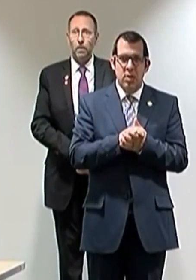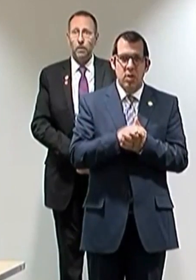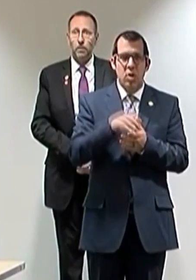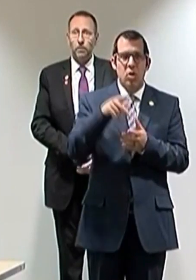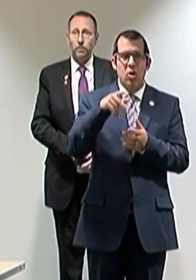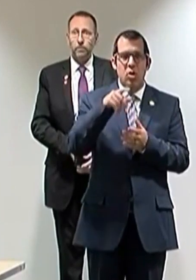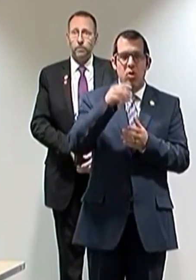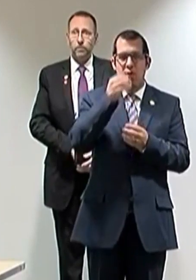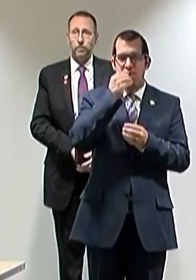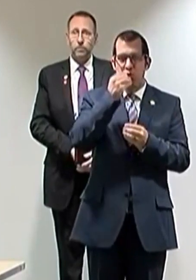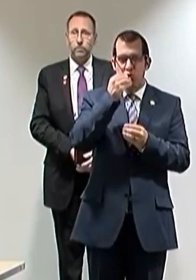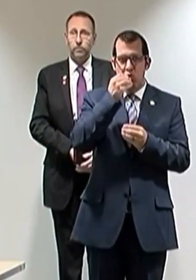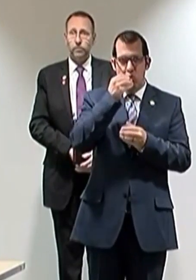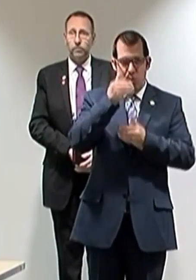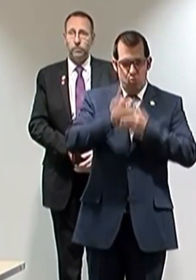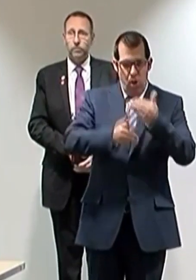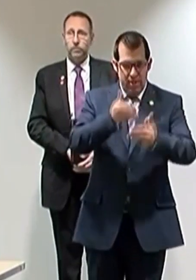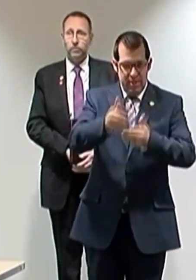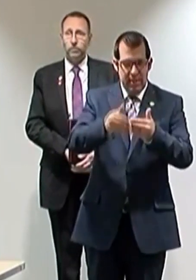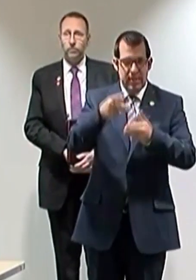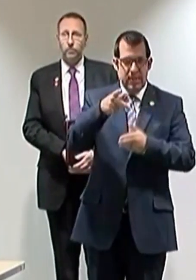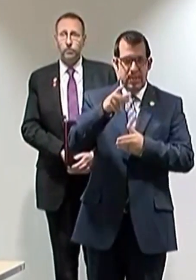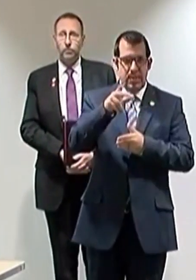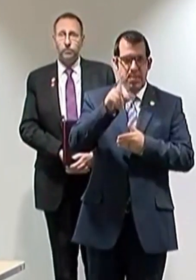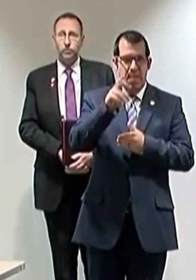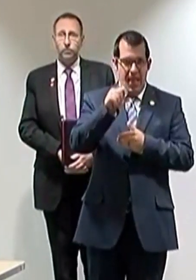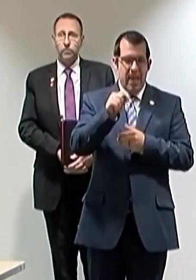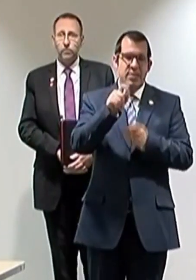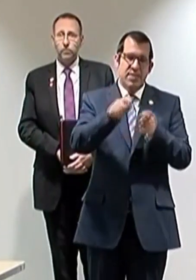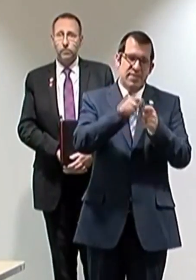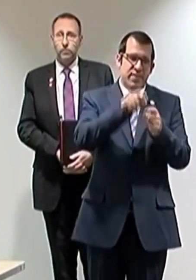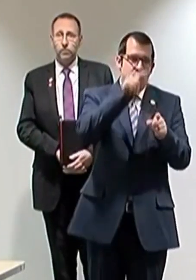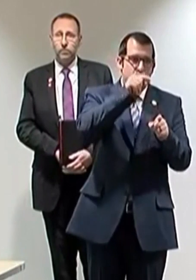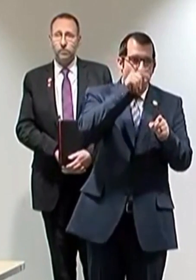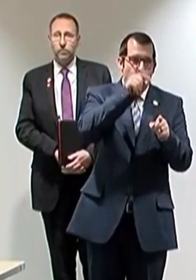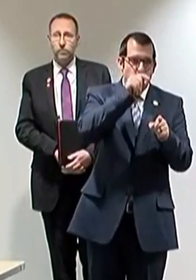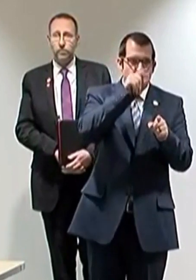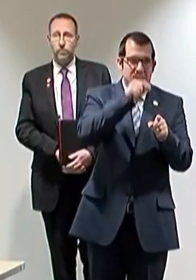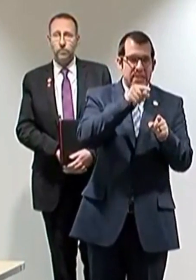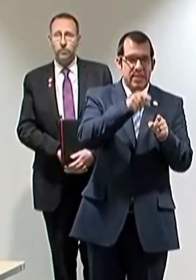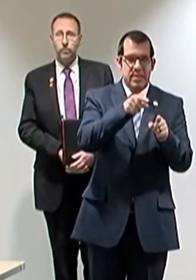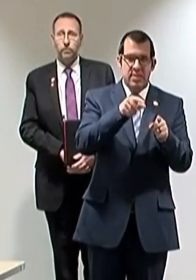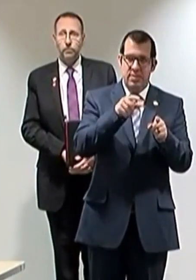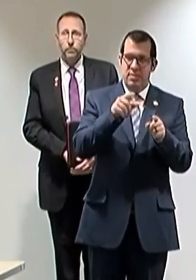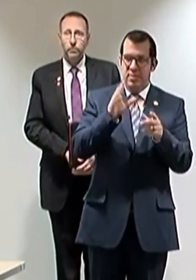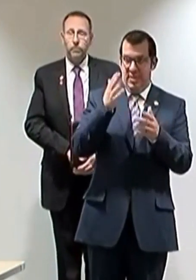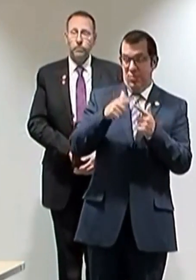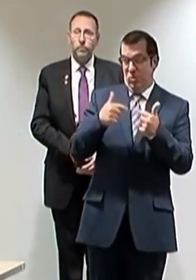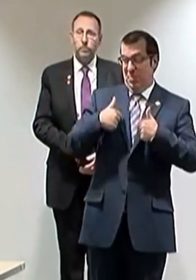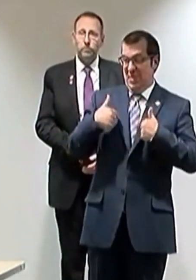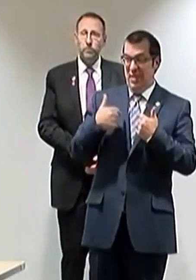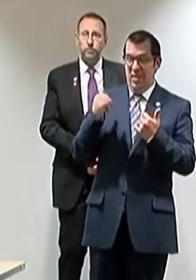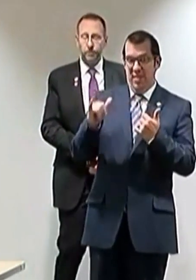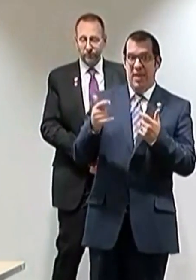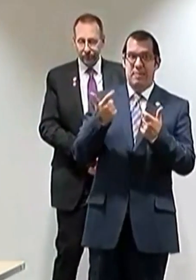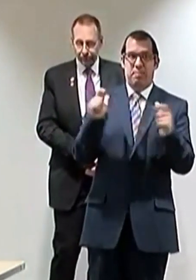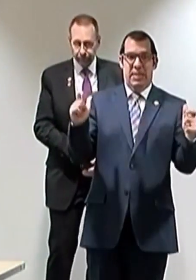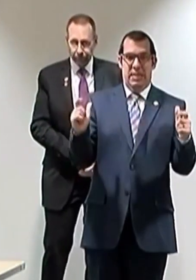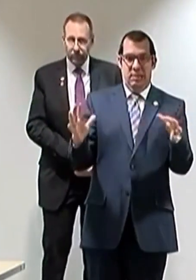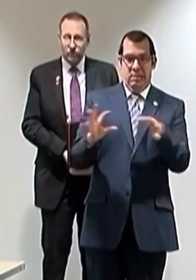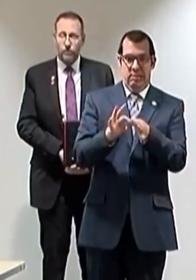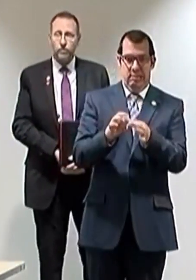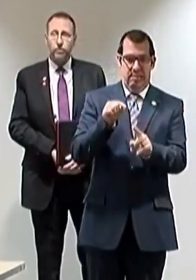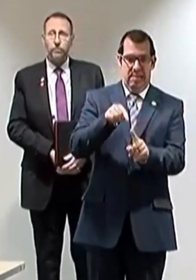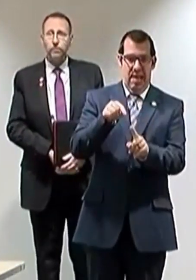Poultry, food processing plants, particularly poultry, seem to be, to a layman, a pretty big link in that chain of transmission. I